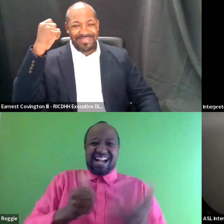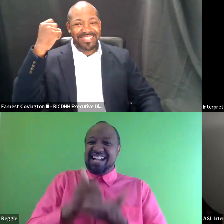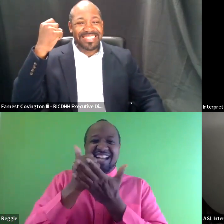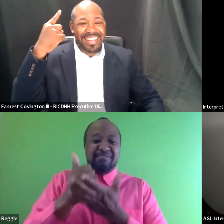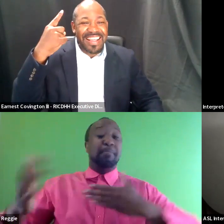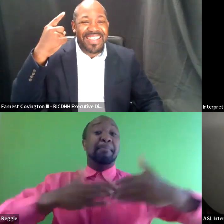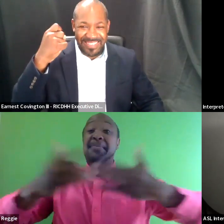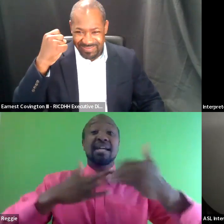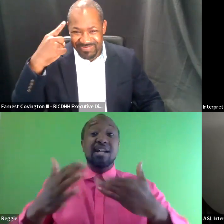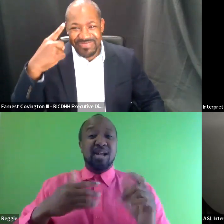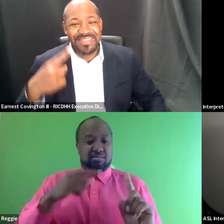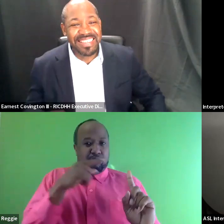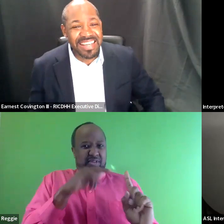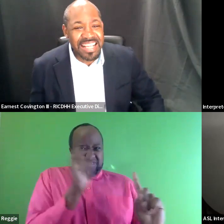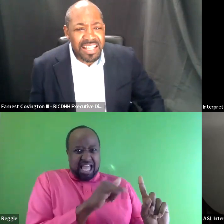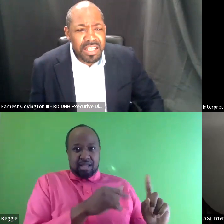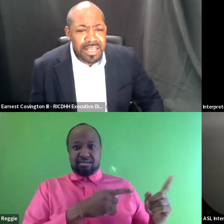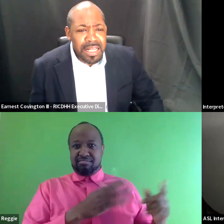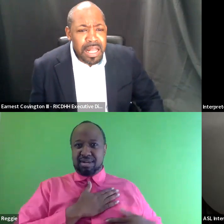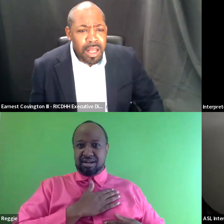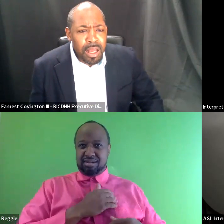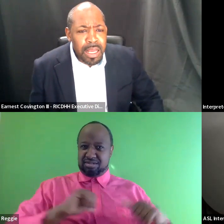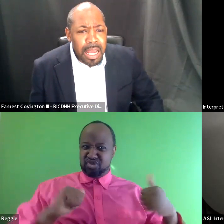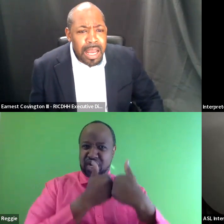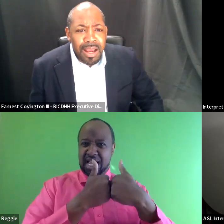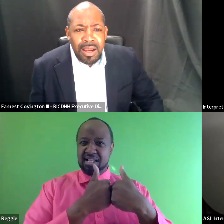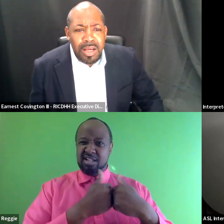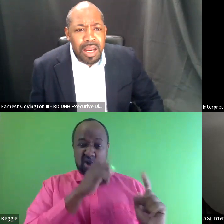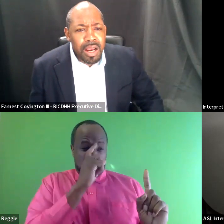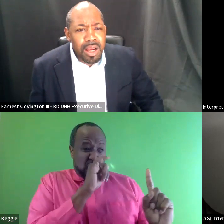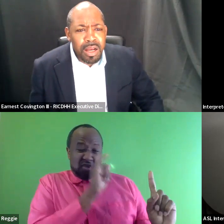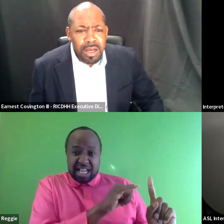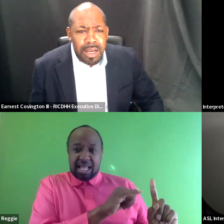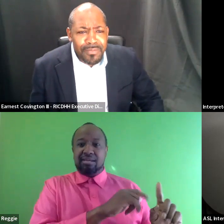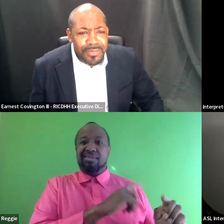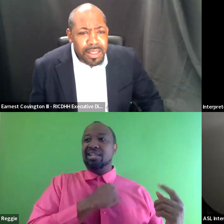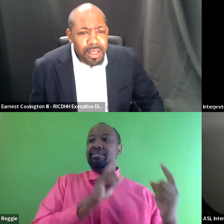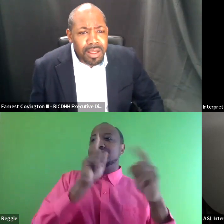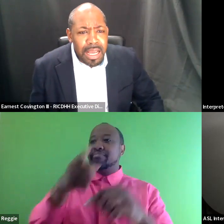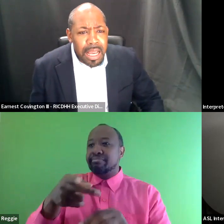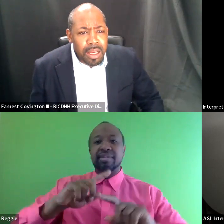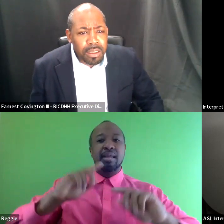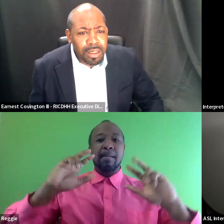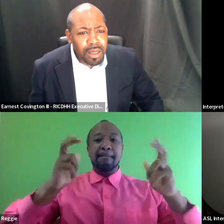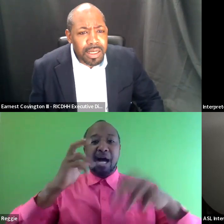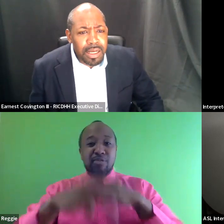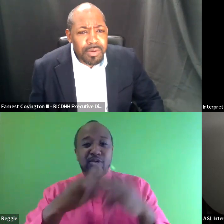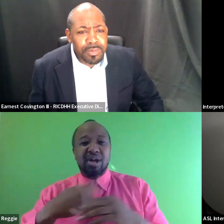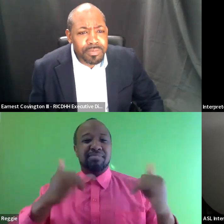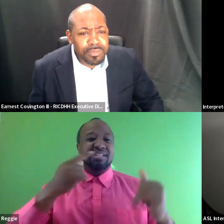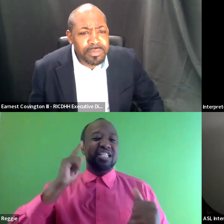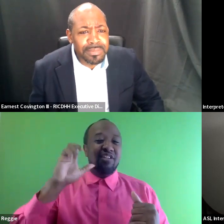there and sign what I'm going to sign. It doesn't matter. And same thing with other people. They just get up there and send their